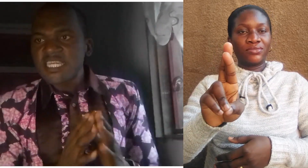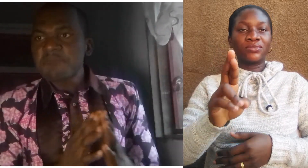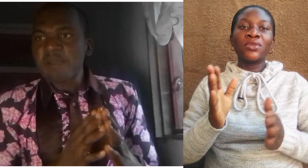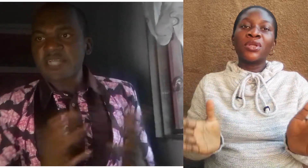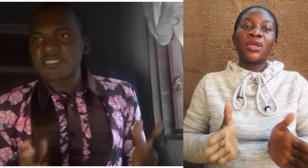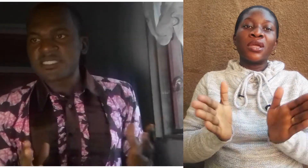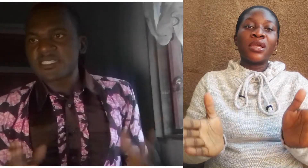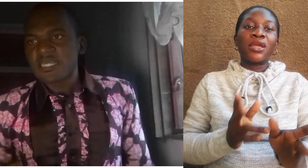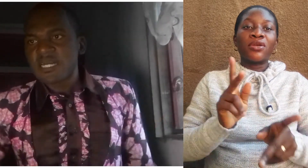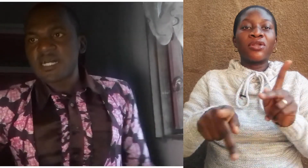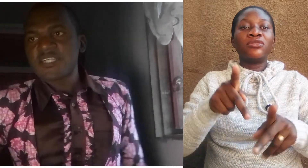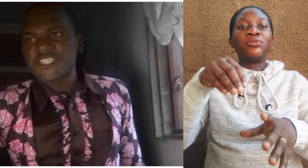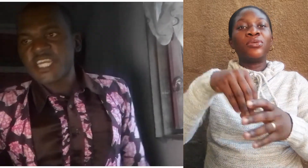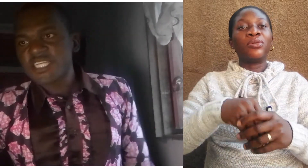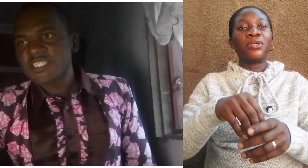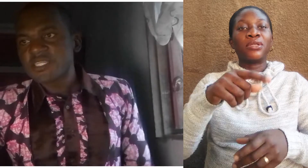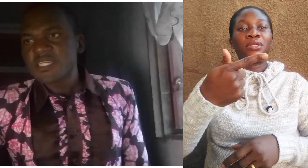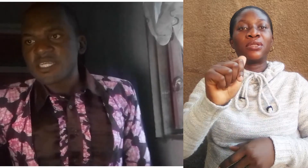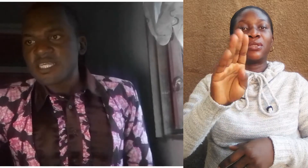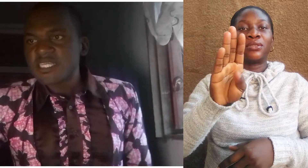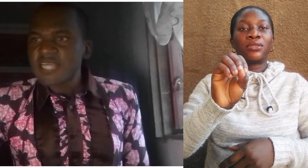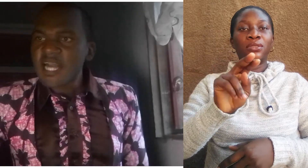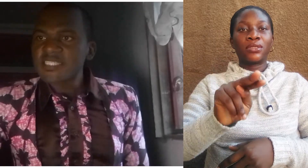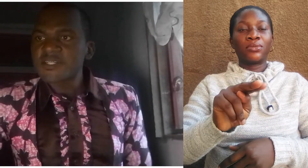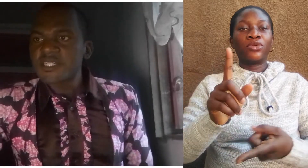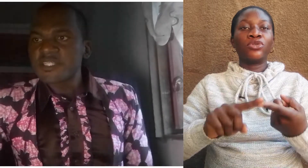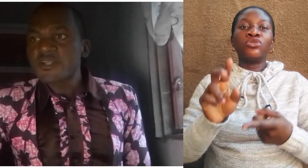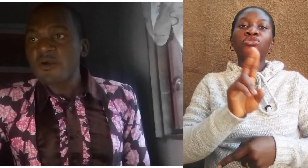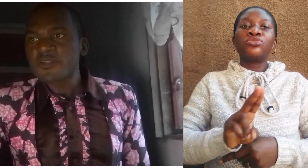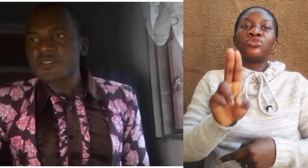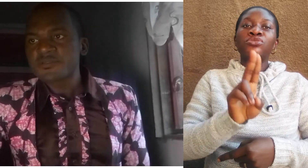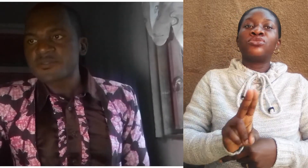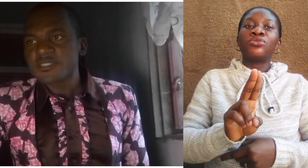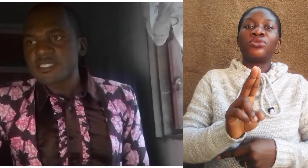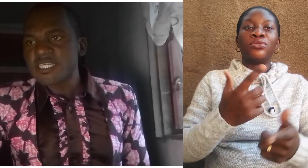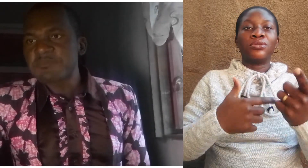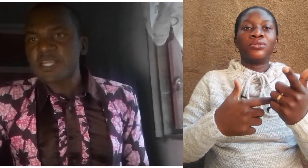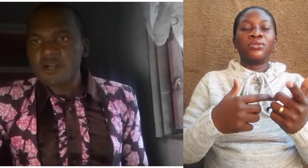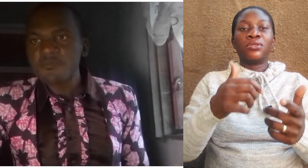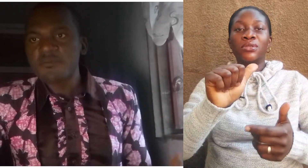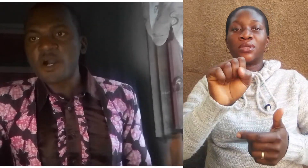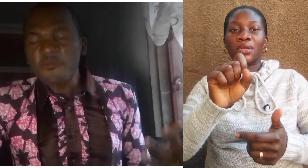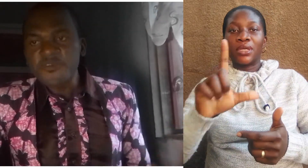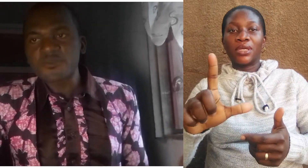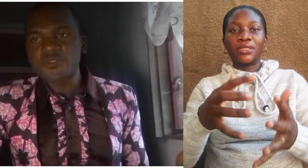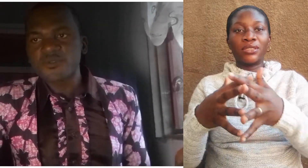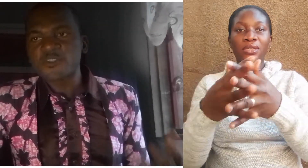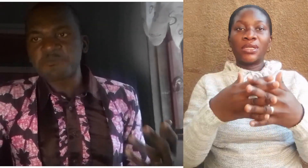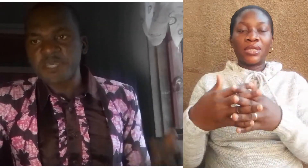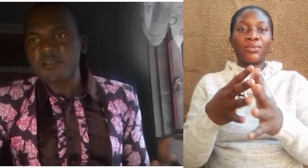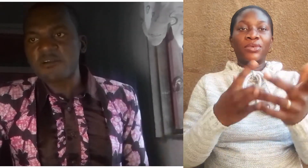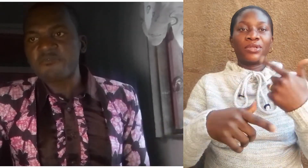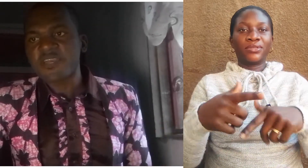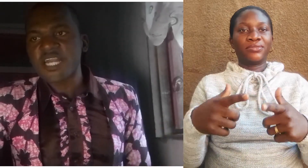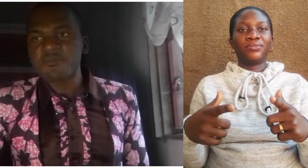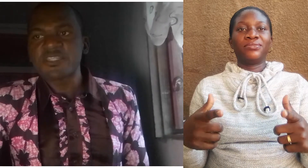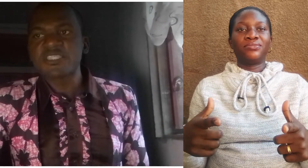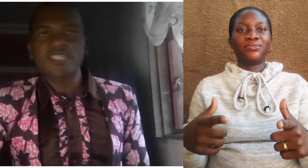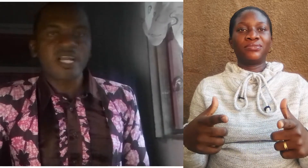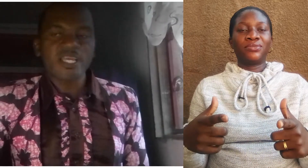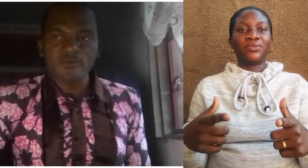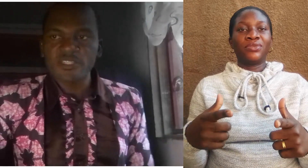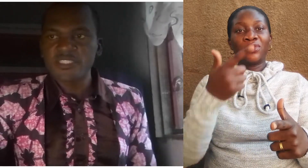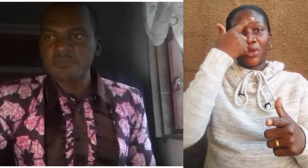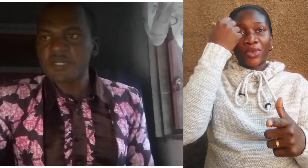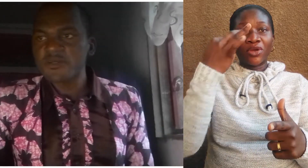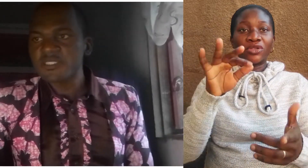this immense change it has undergone, it become obvious to speak of Gabonese